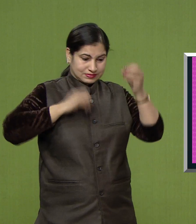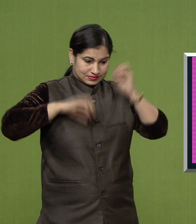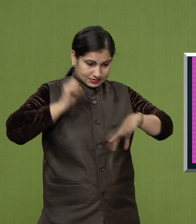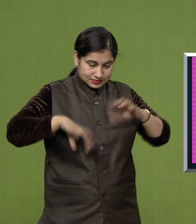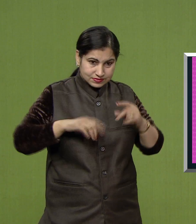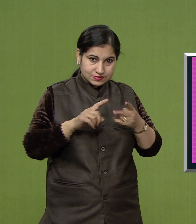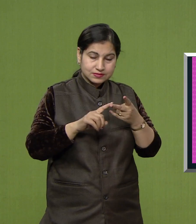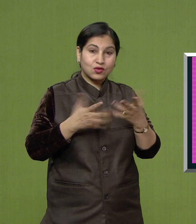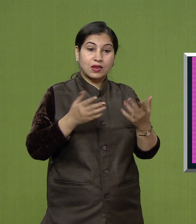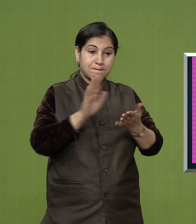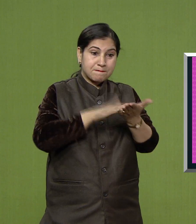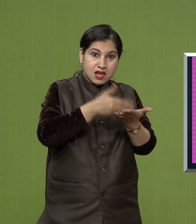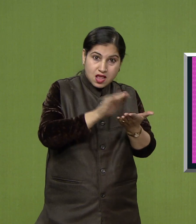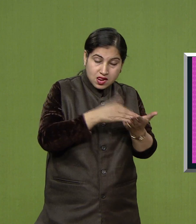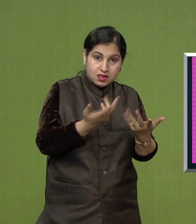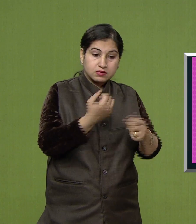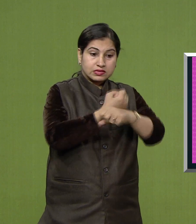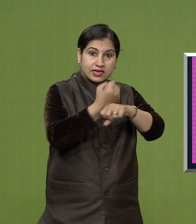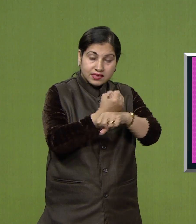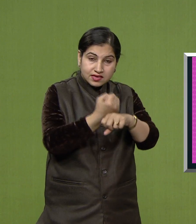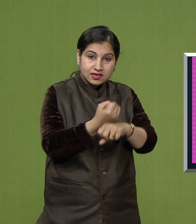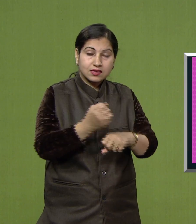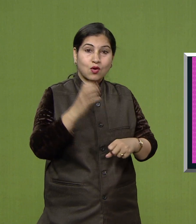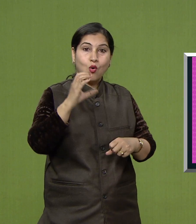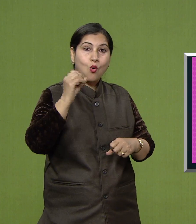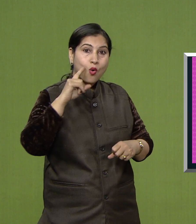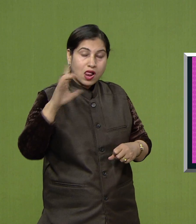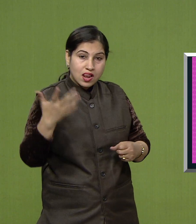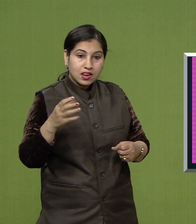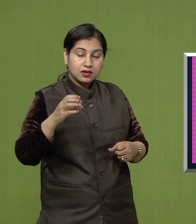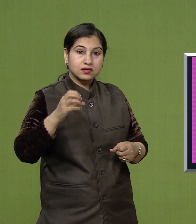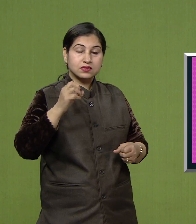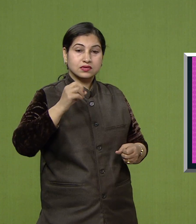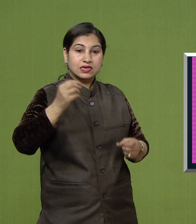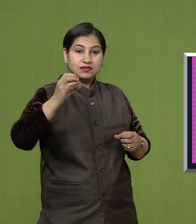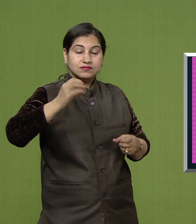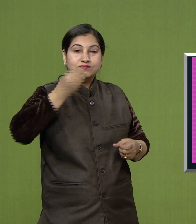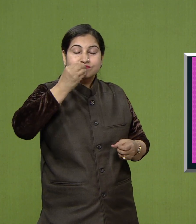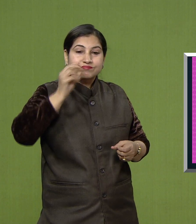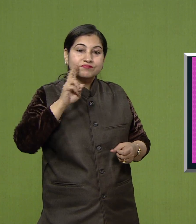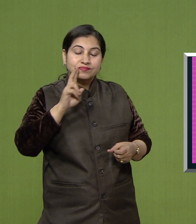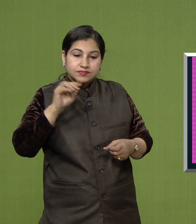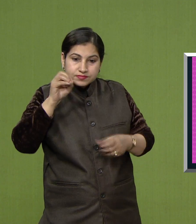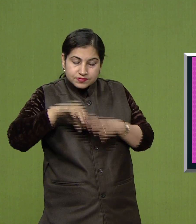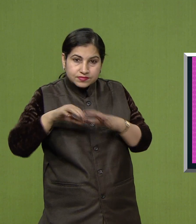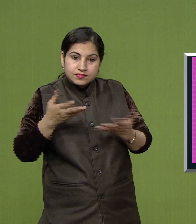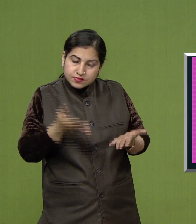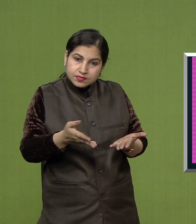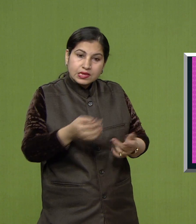butter, ghee, oil, curry, shoe polish, tar, oil paints give you grease